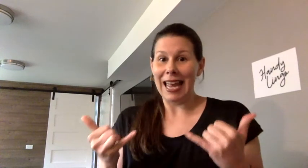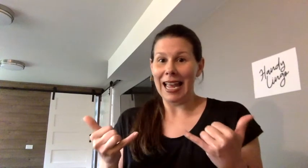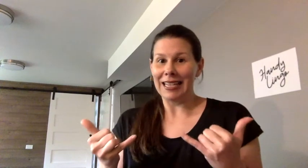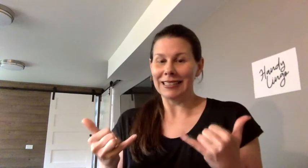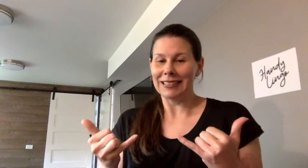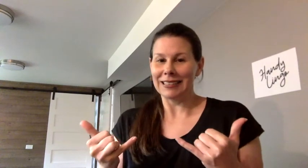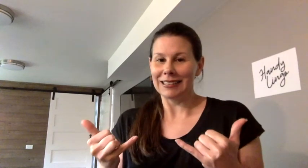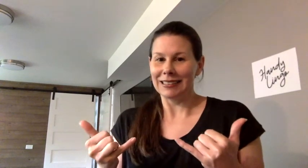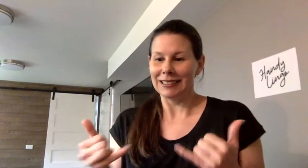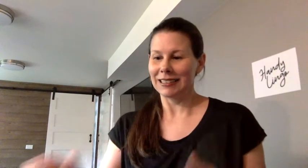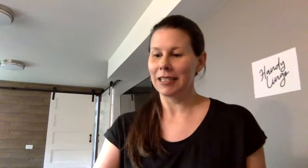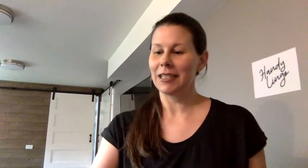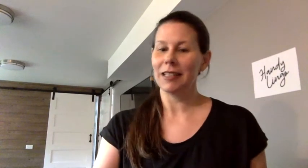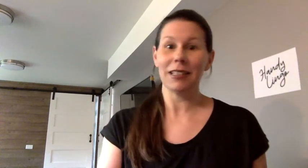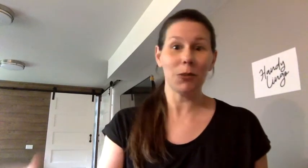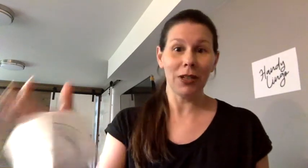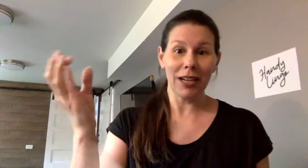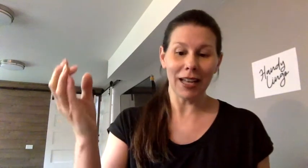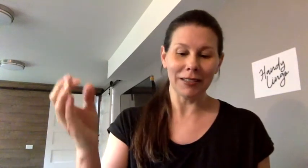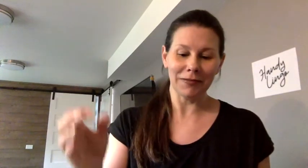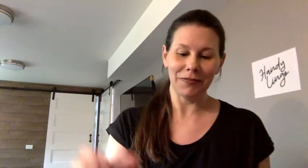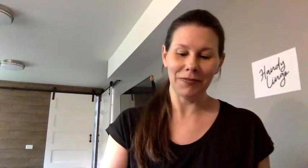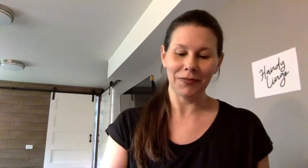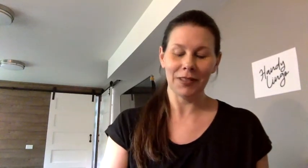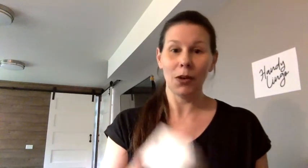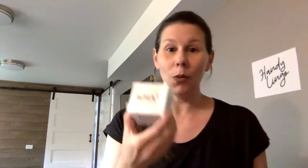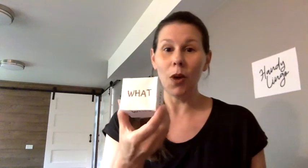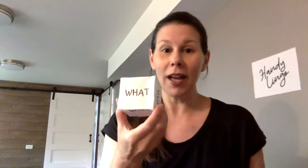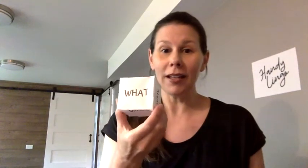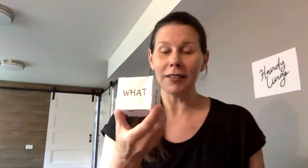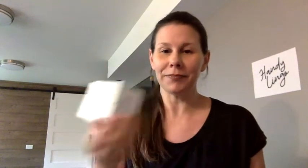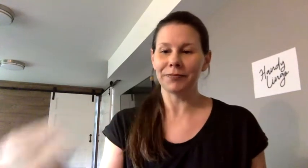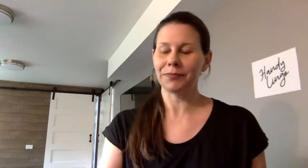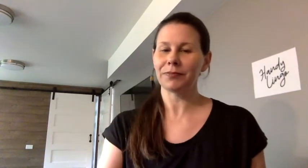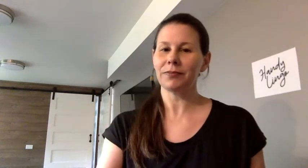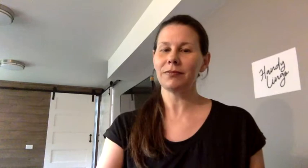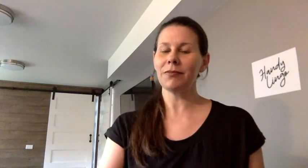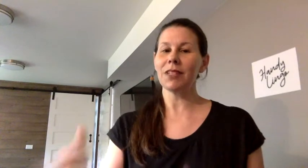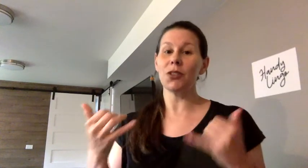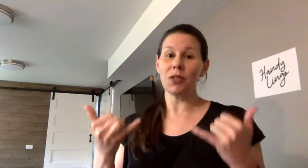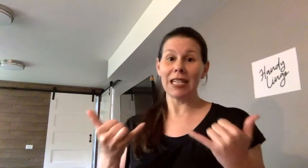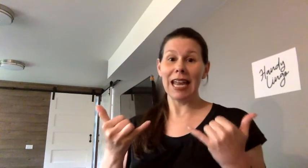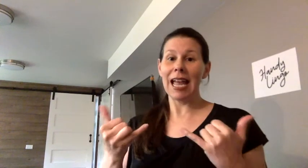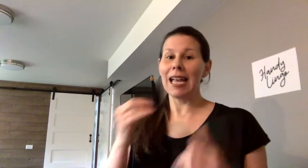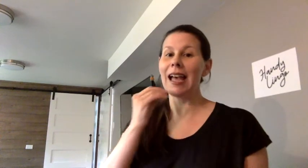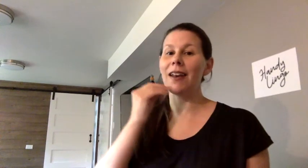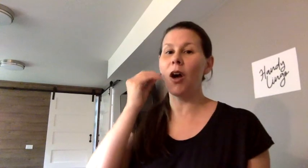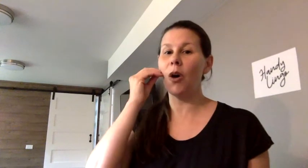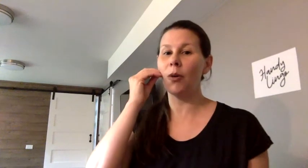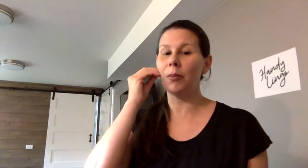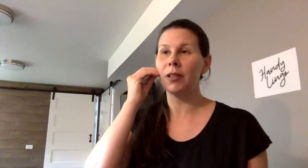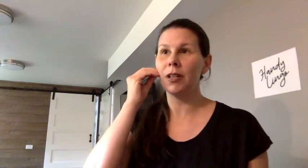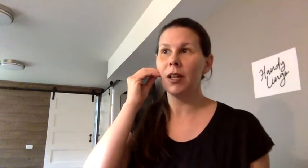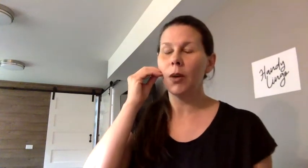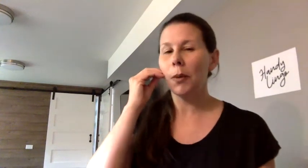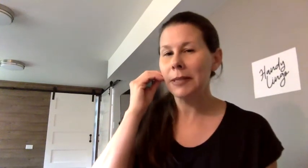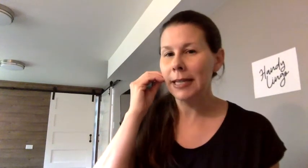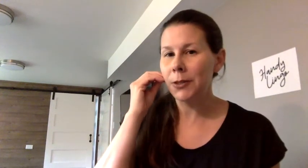Today. Let's roll it again. What? So today at home, what was I